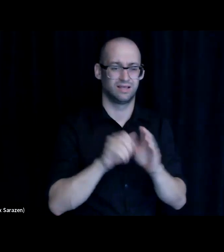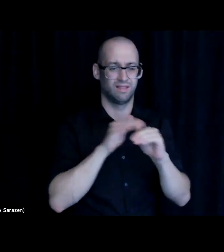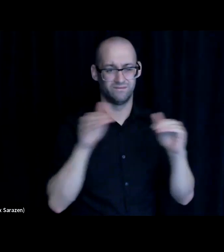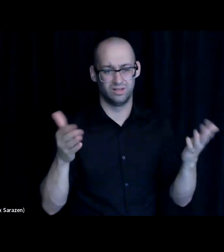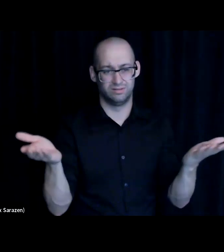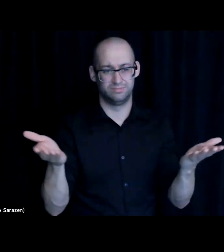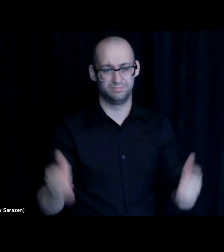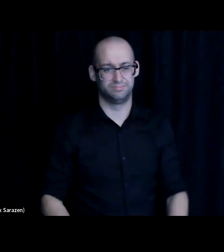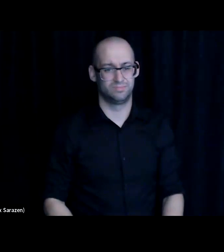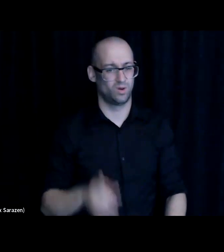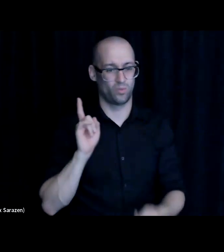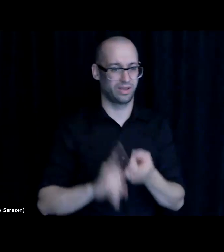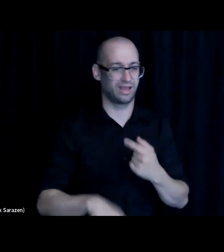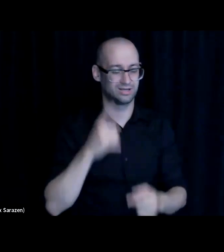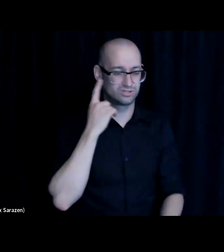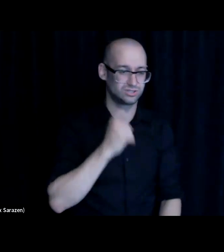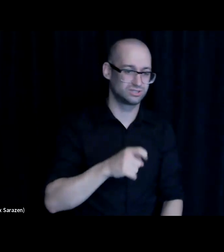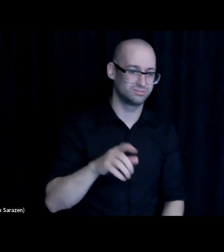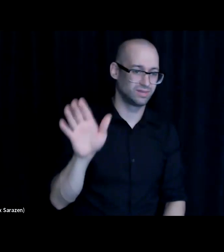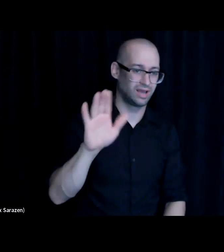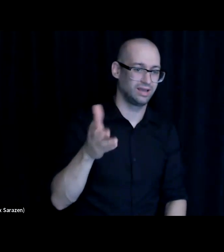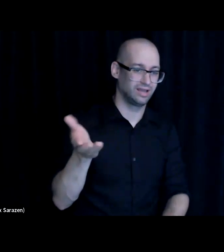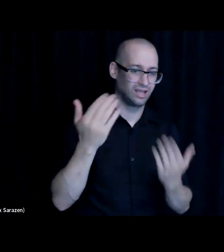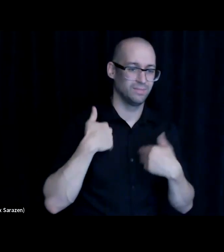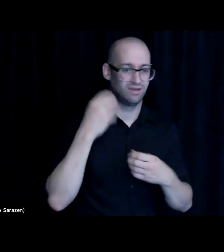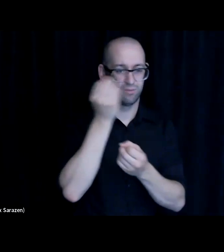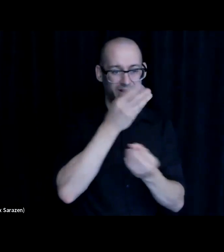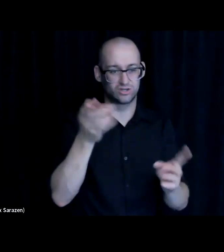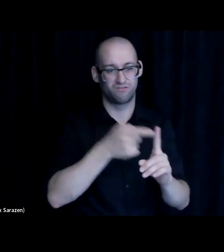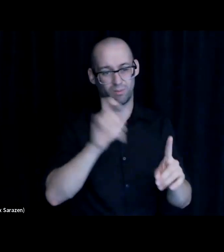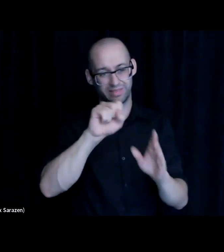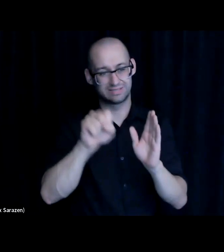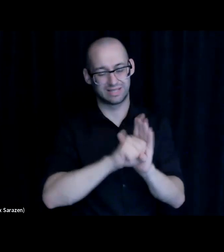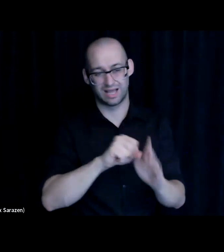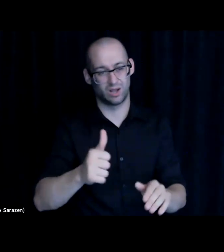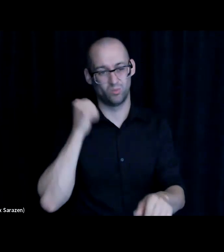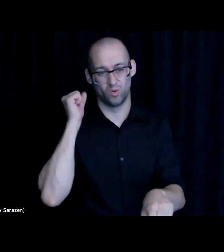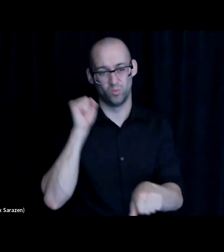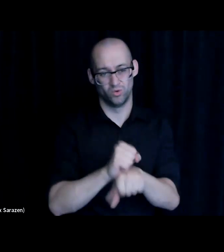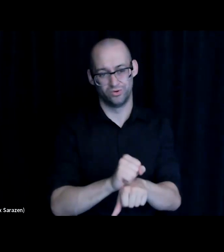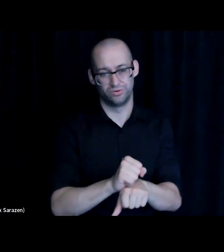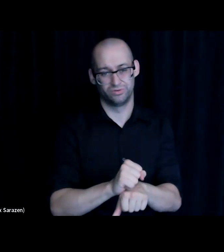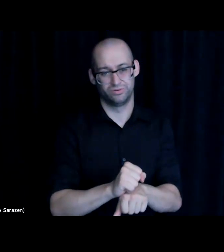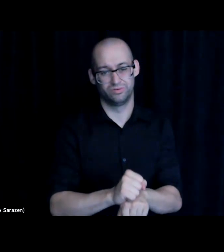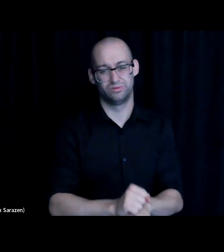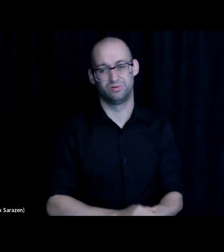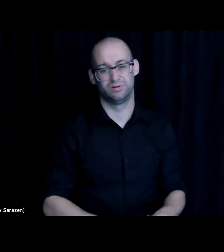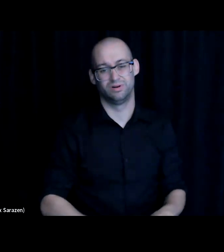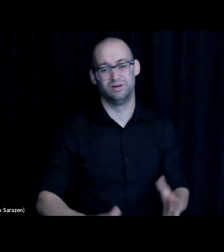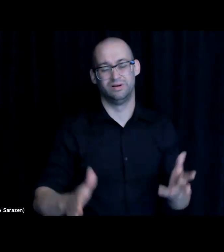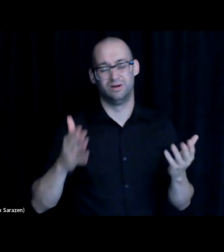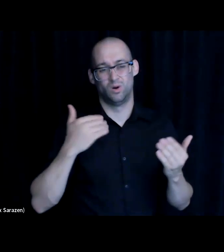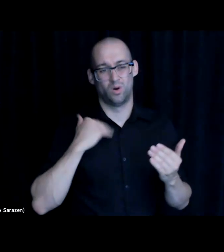We can't just on a dime turn and collect more data from the state that requires statute, but we know that